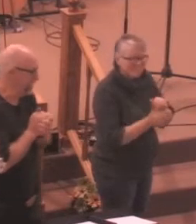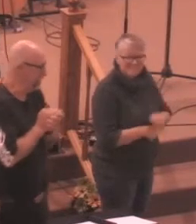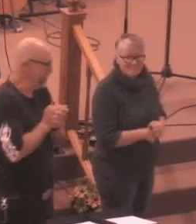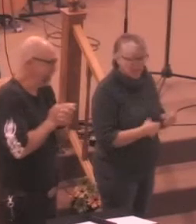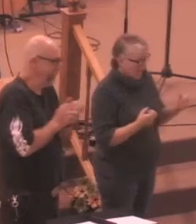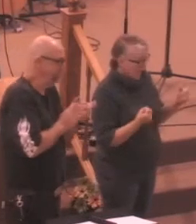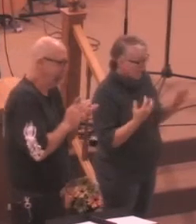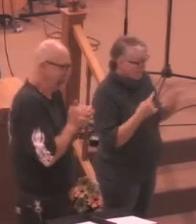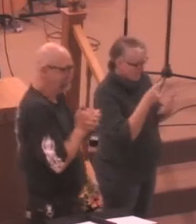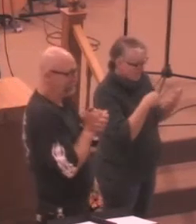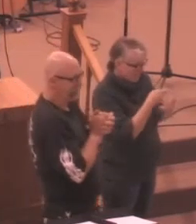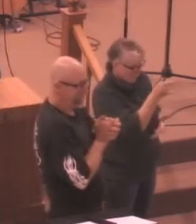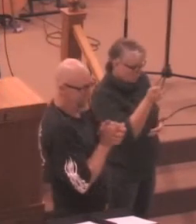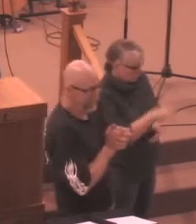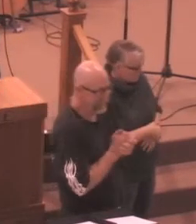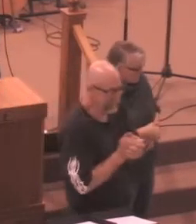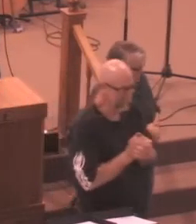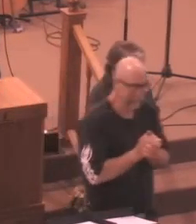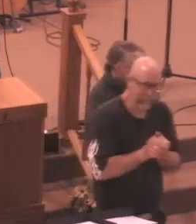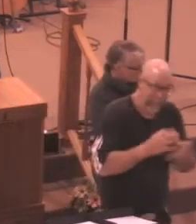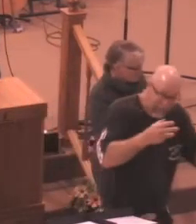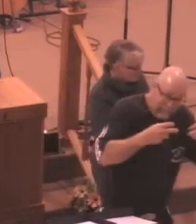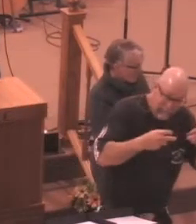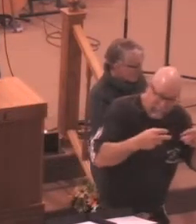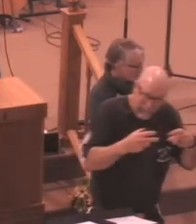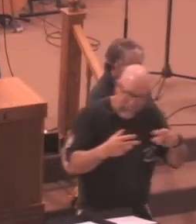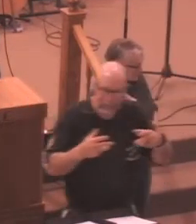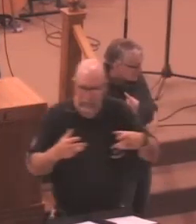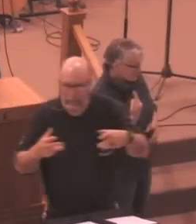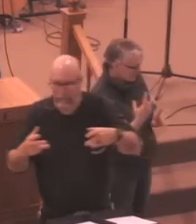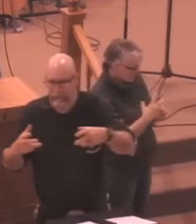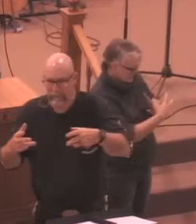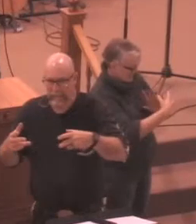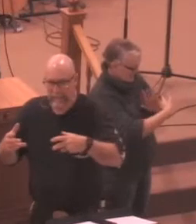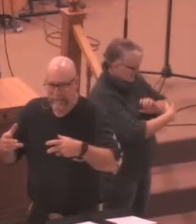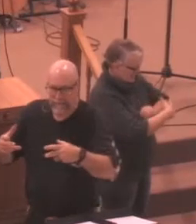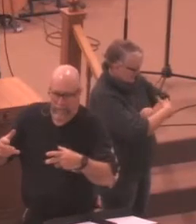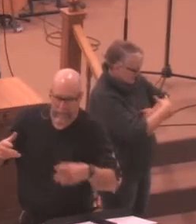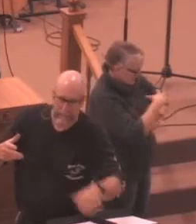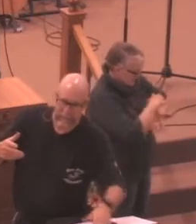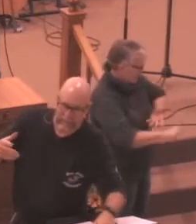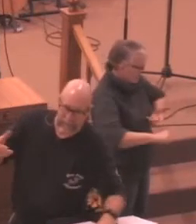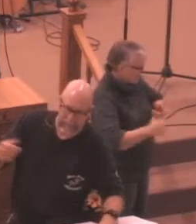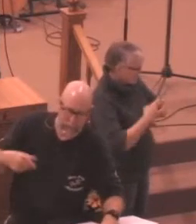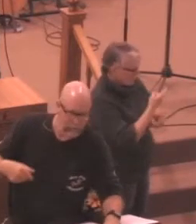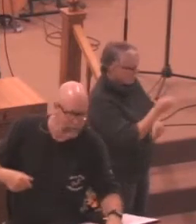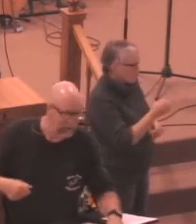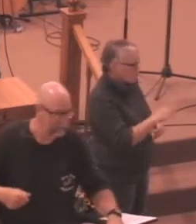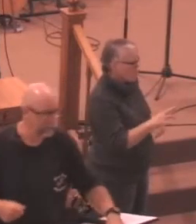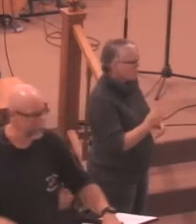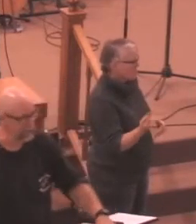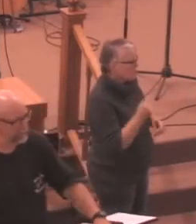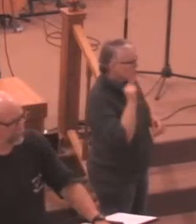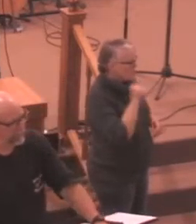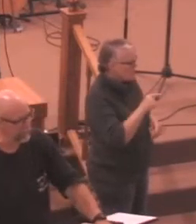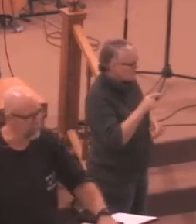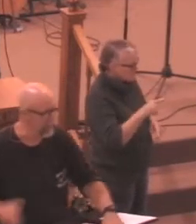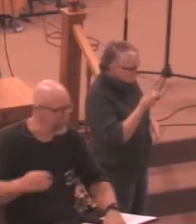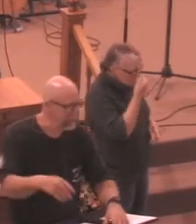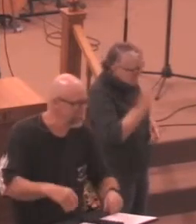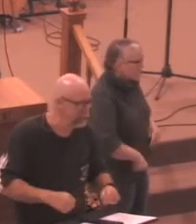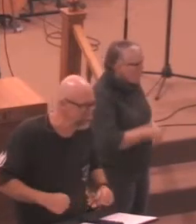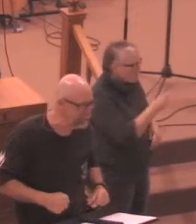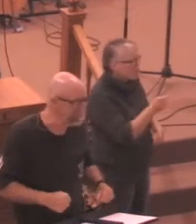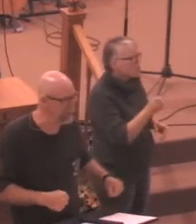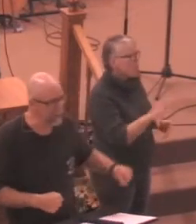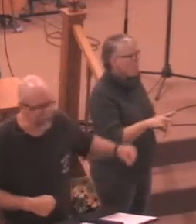how many of you have had something taken from you, or somebody's ticked you off, or somebody's